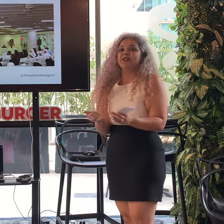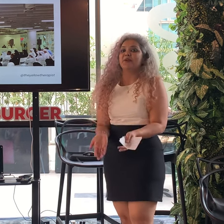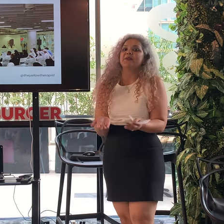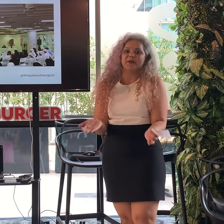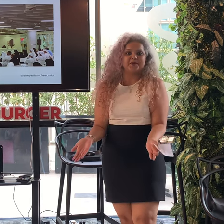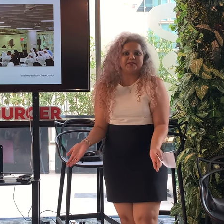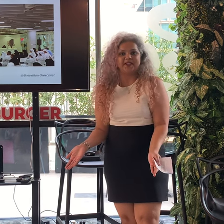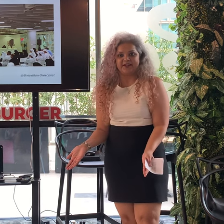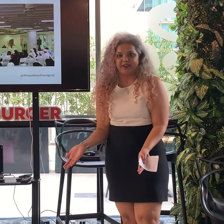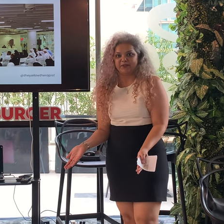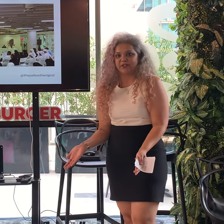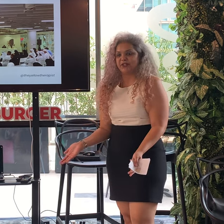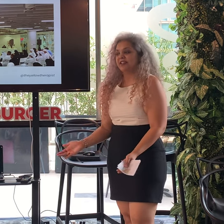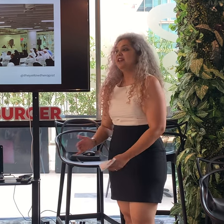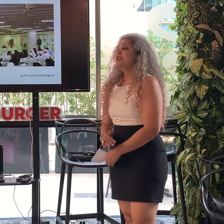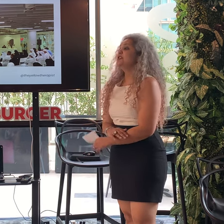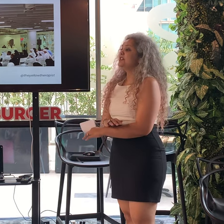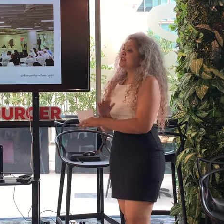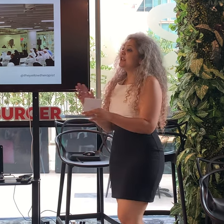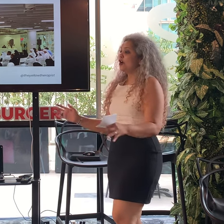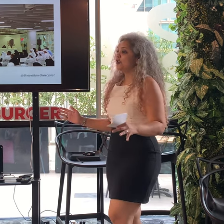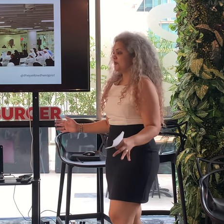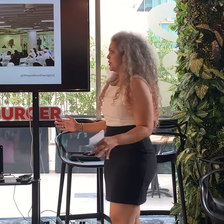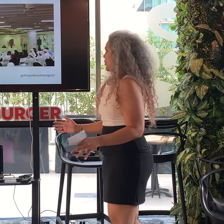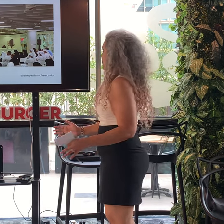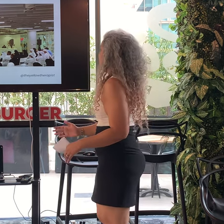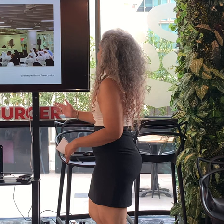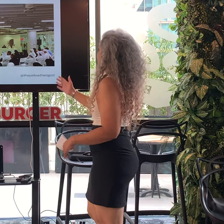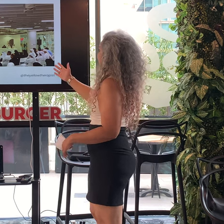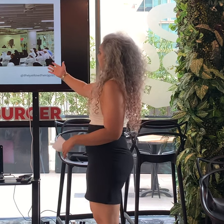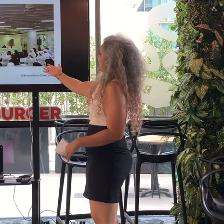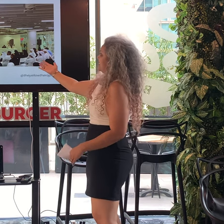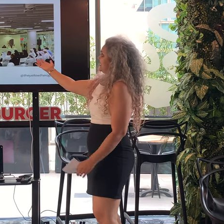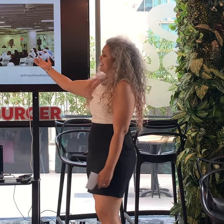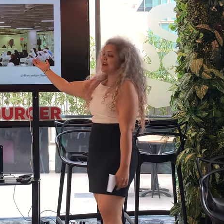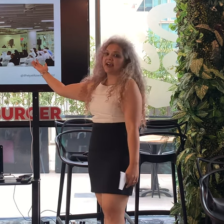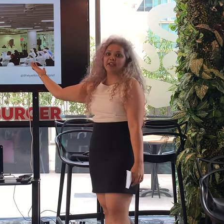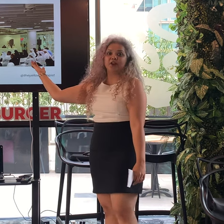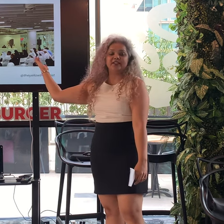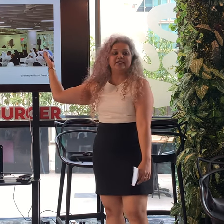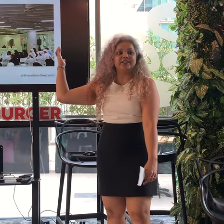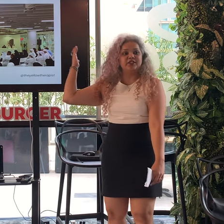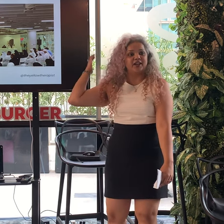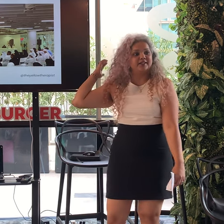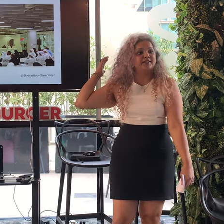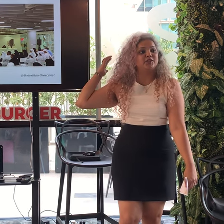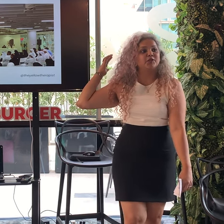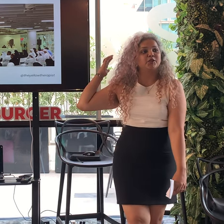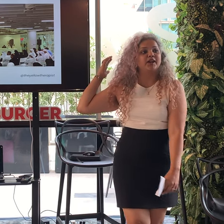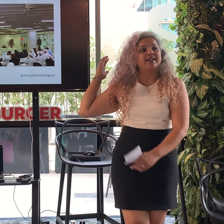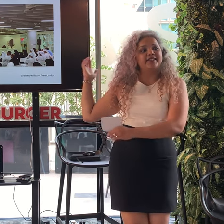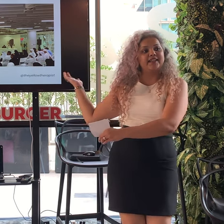talking about sign language. So there is a lot of scope. Yesterday, I got the chance to attend